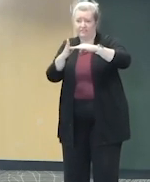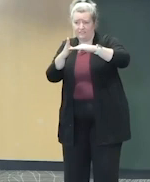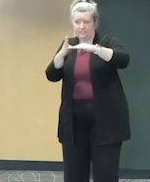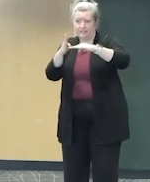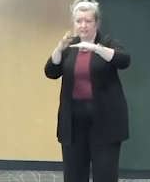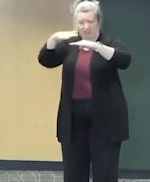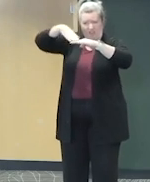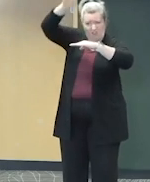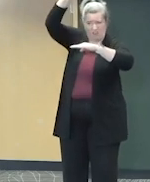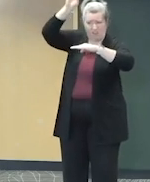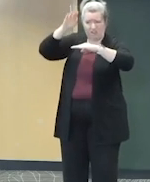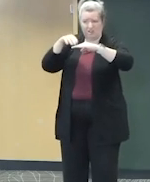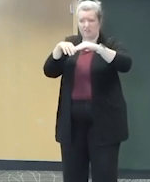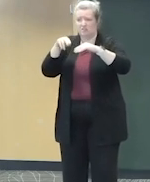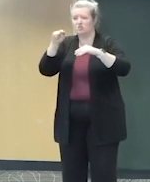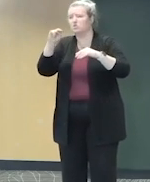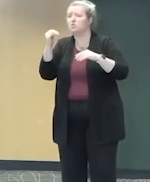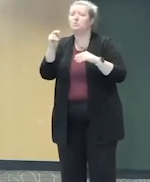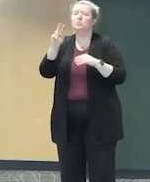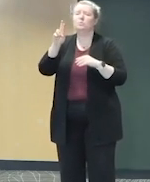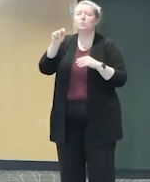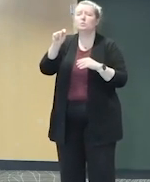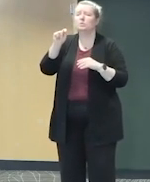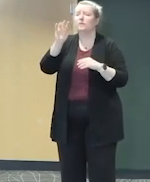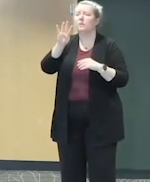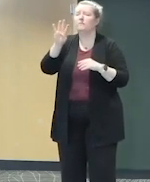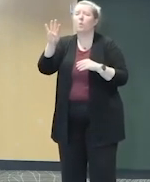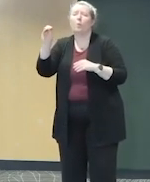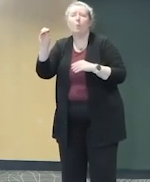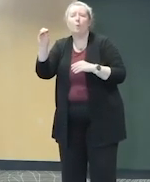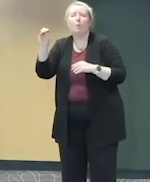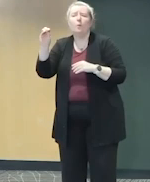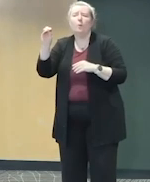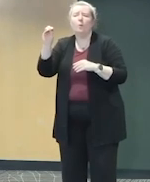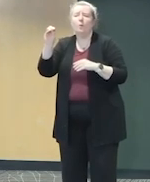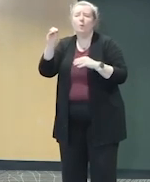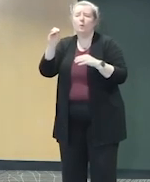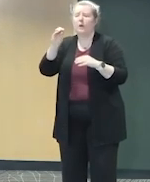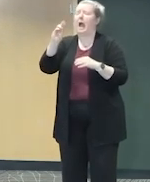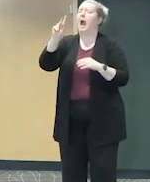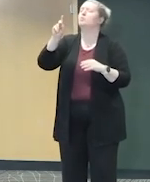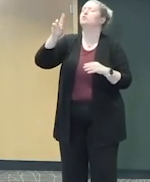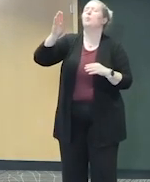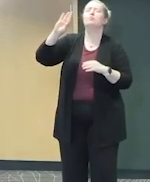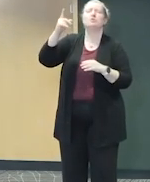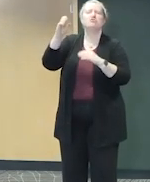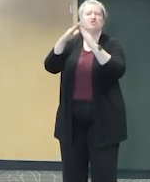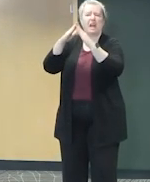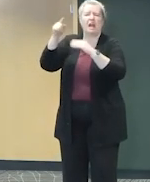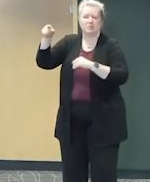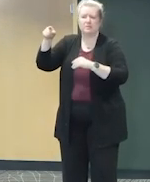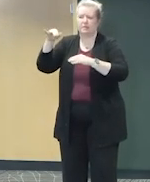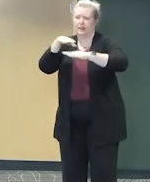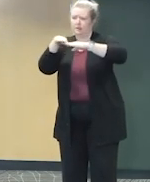NJ Route 440 from the Outer Bridge crossing as it connects into I-287. Excluded